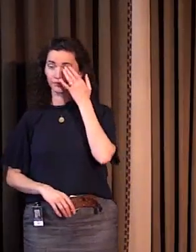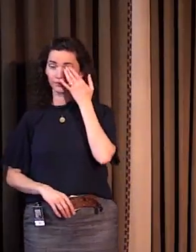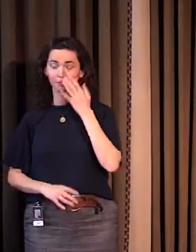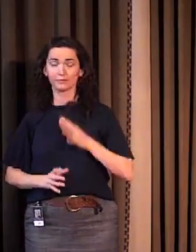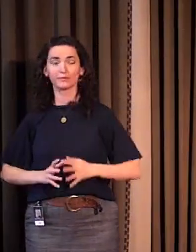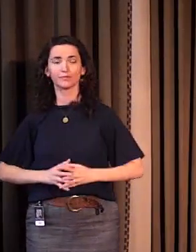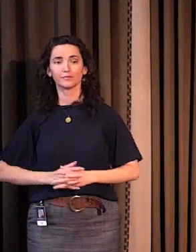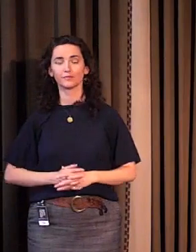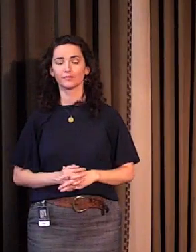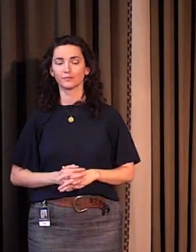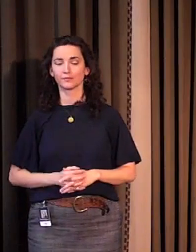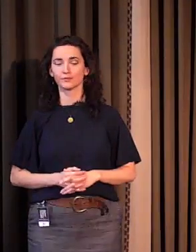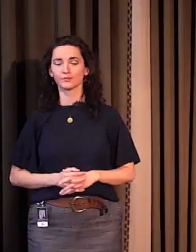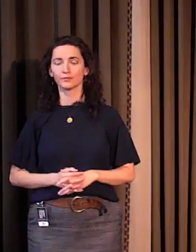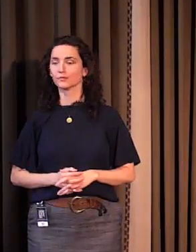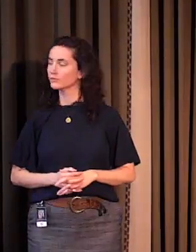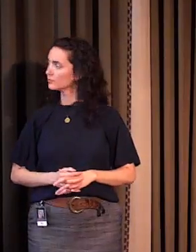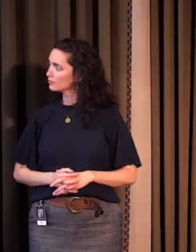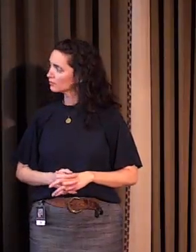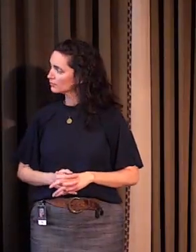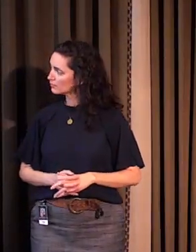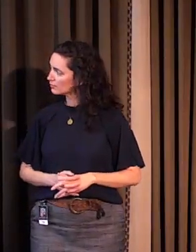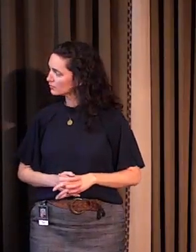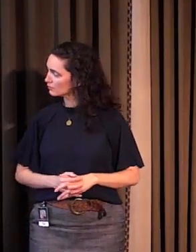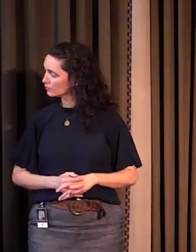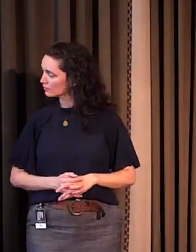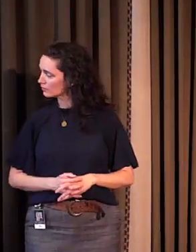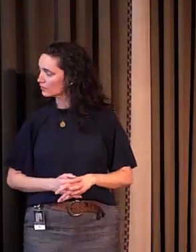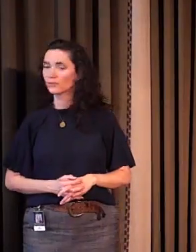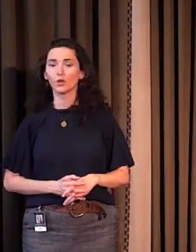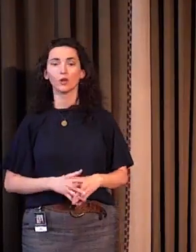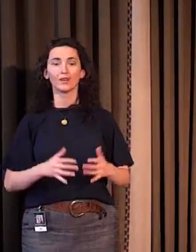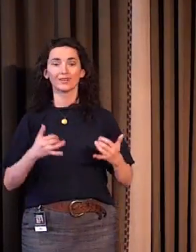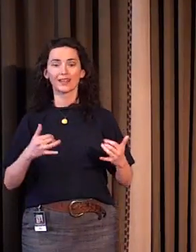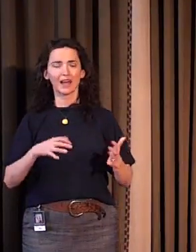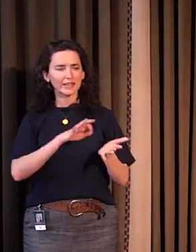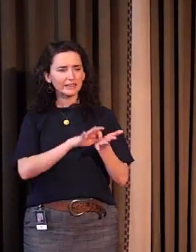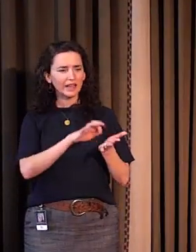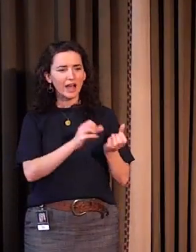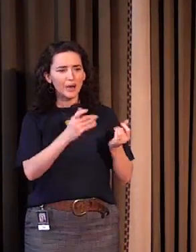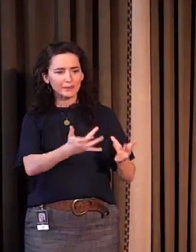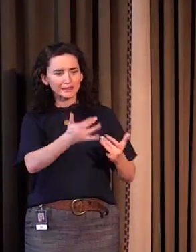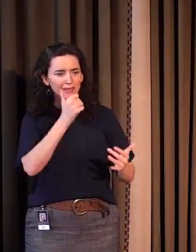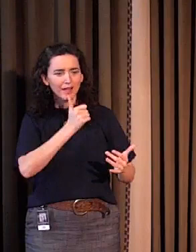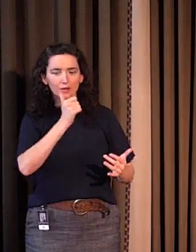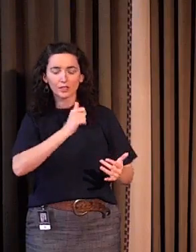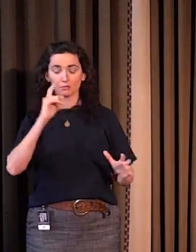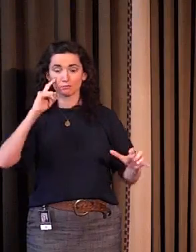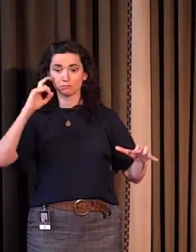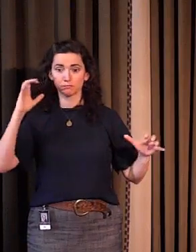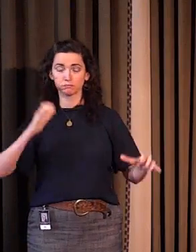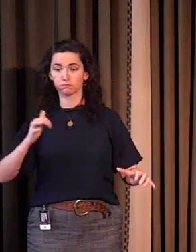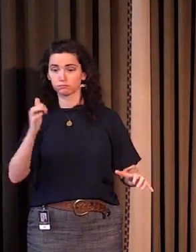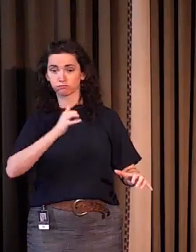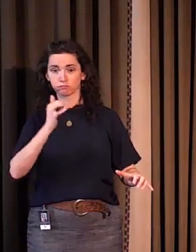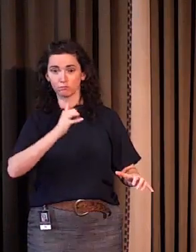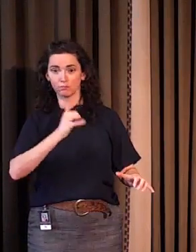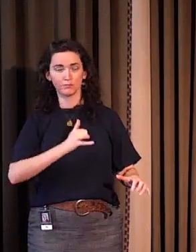The day-on-day case counts are really staggering right now, and as the governor mentioned, we just have